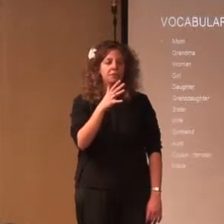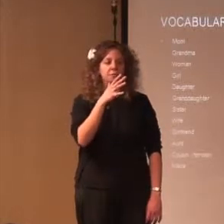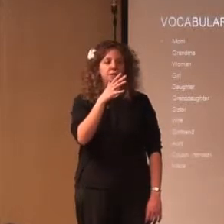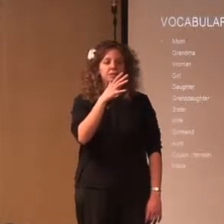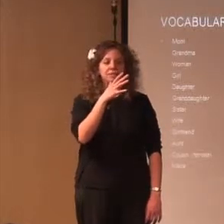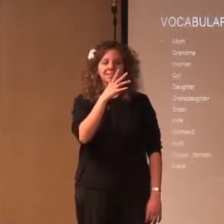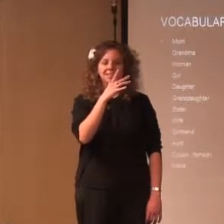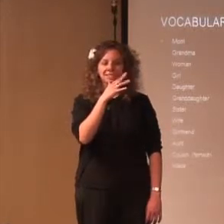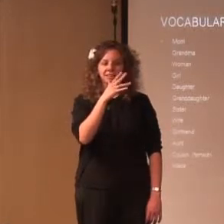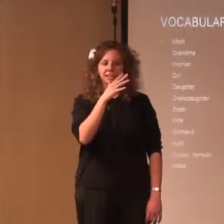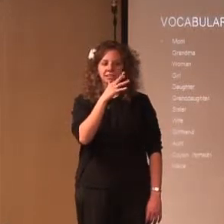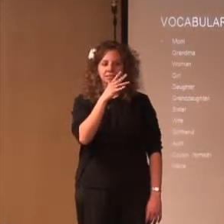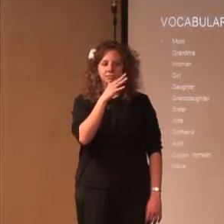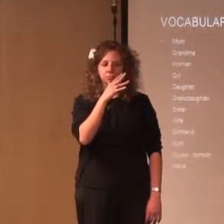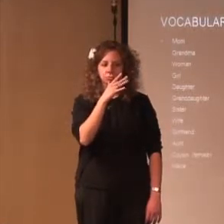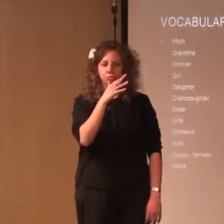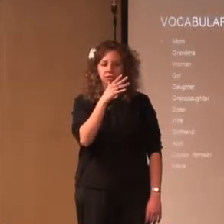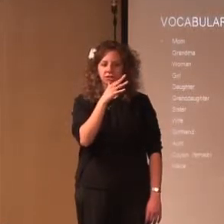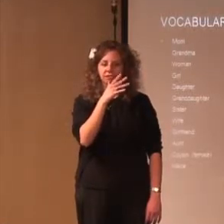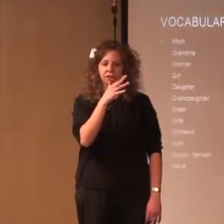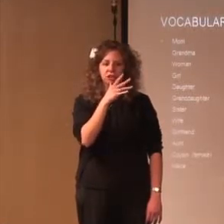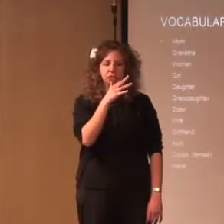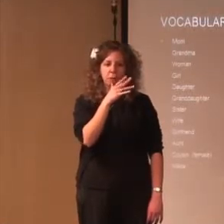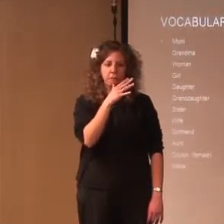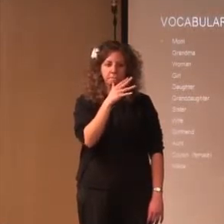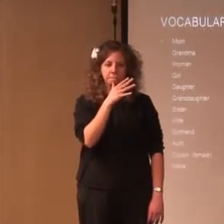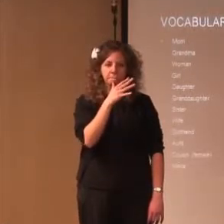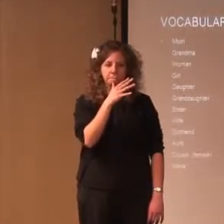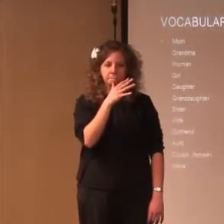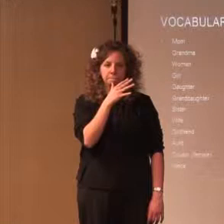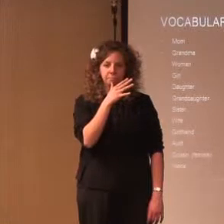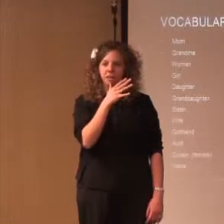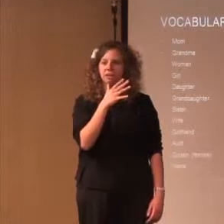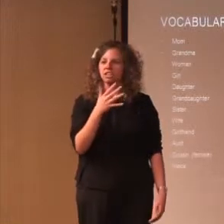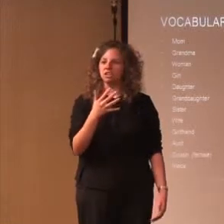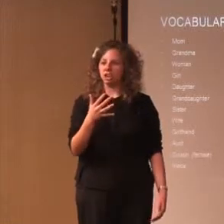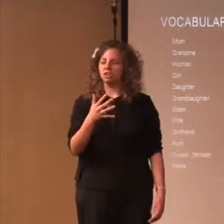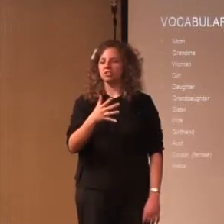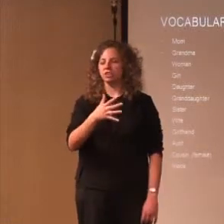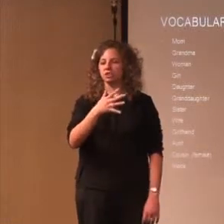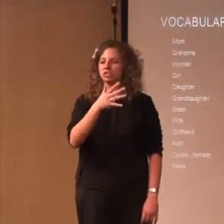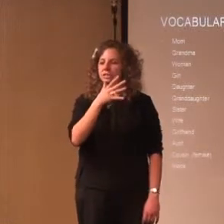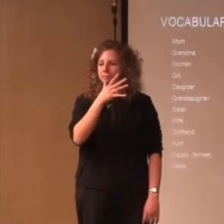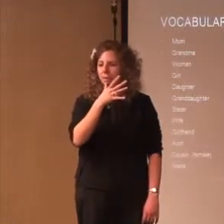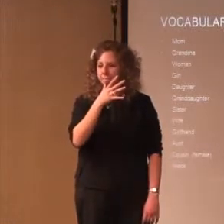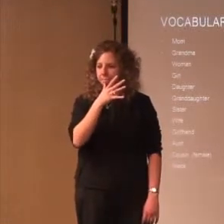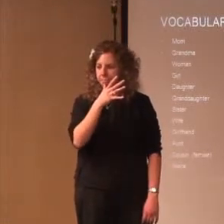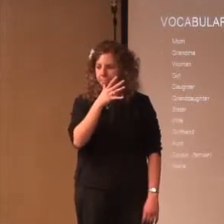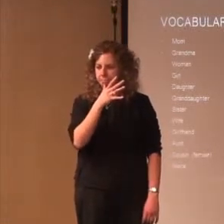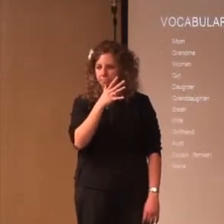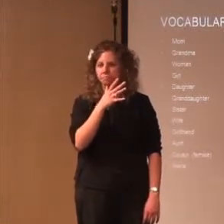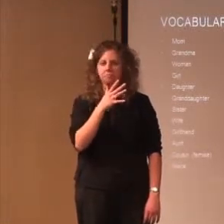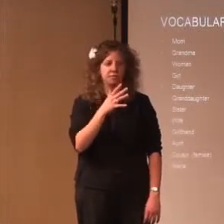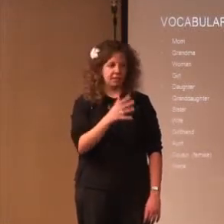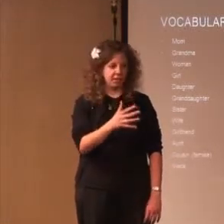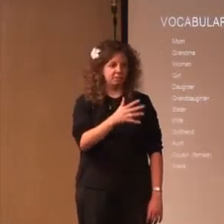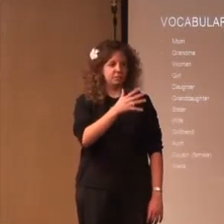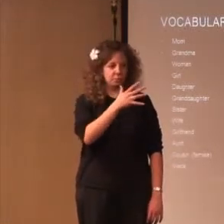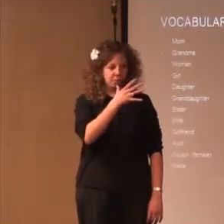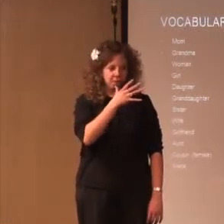Another way you'll see it is like this, with both of my fingers, mom. But in general, then you'll just see mom. Okay, so mom.